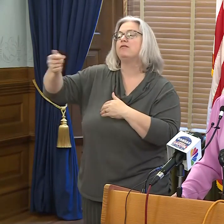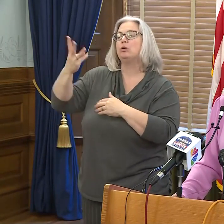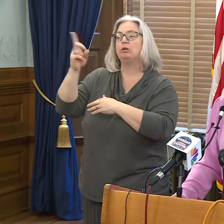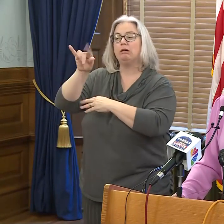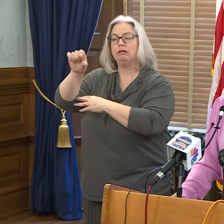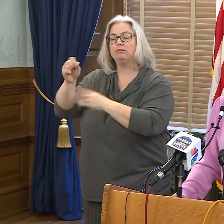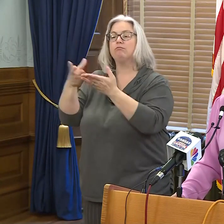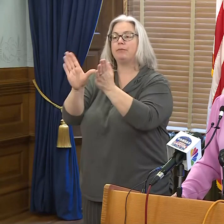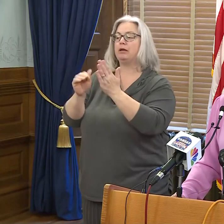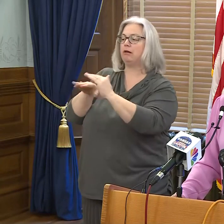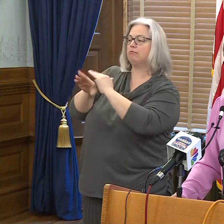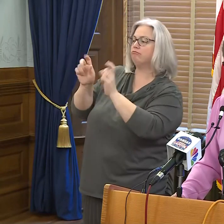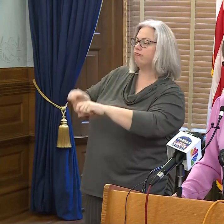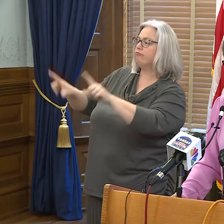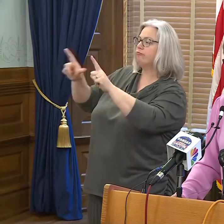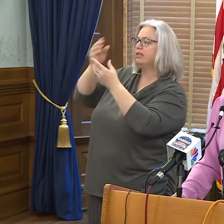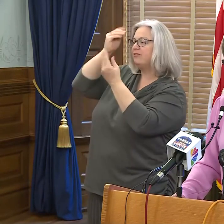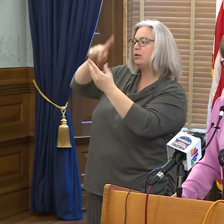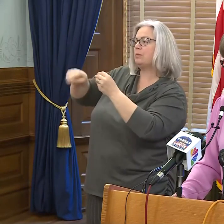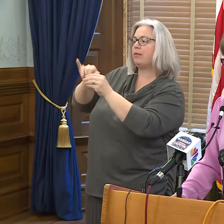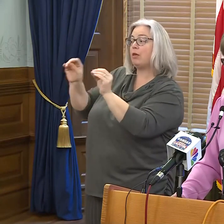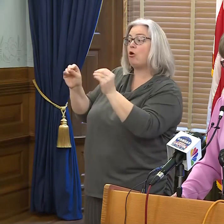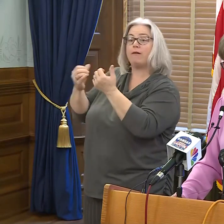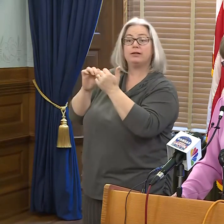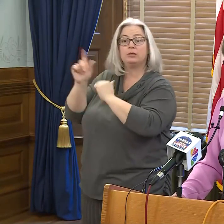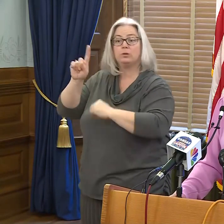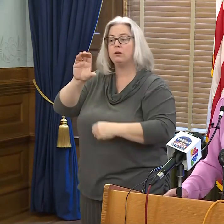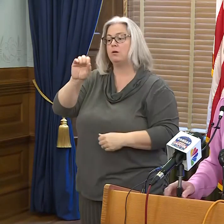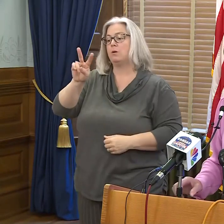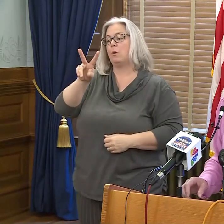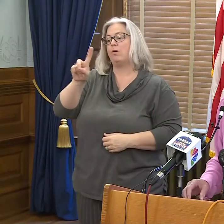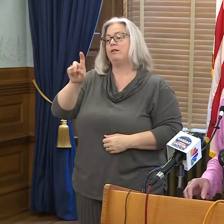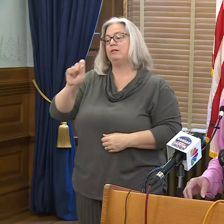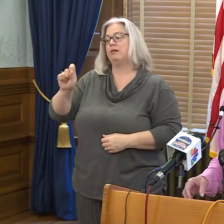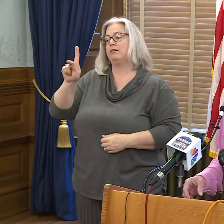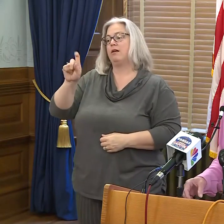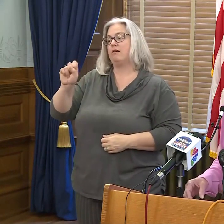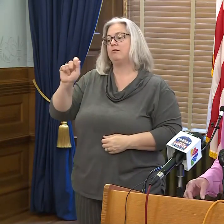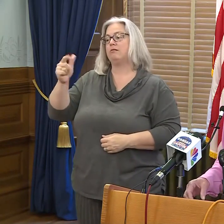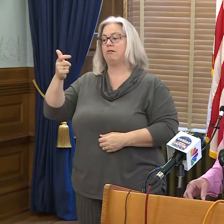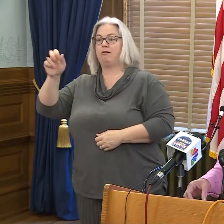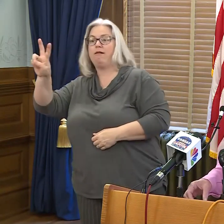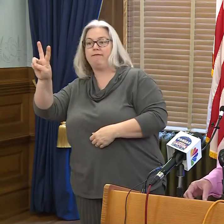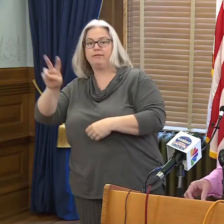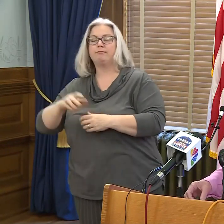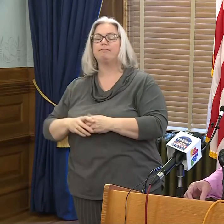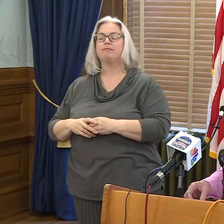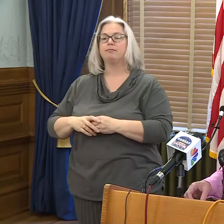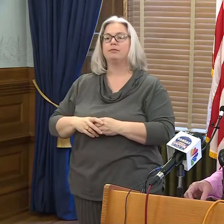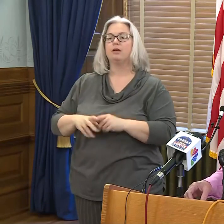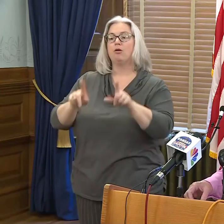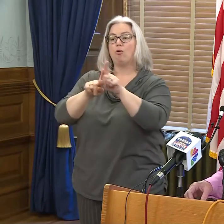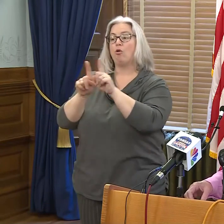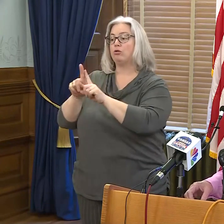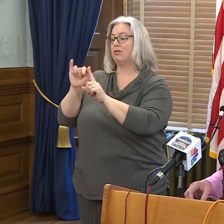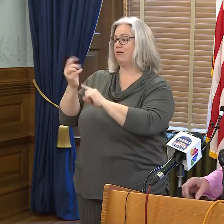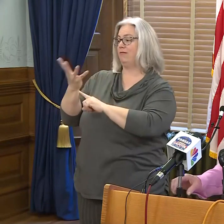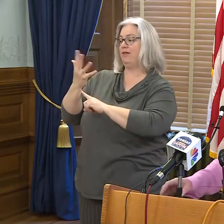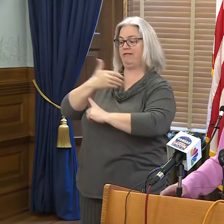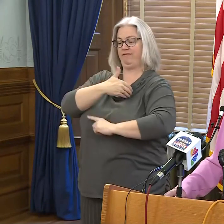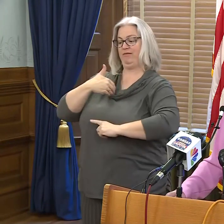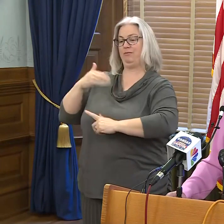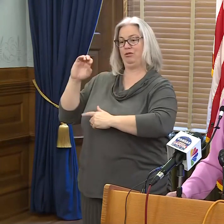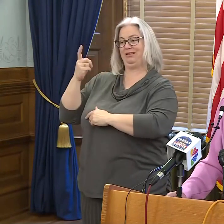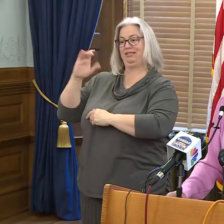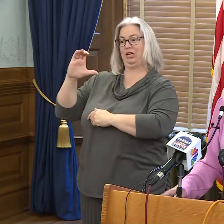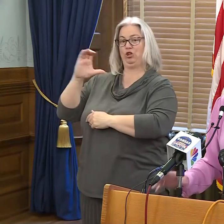access information about the office by going to covid.ks.gov. In addition to the 5-member